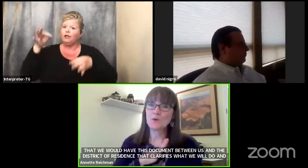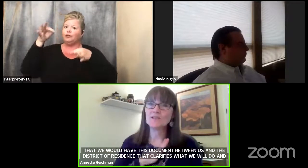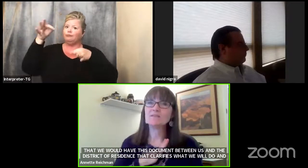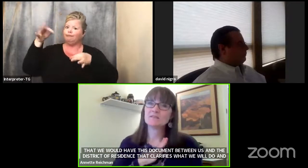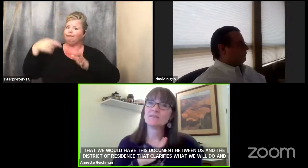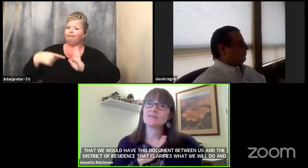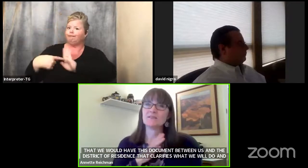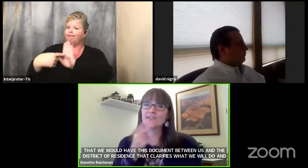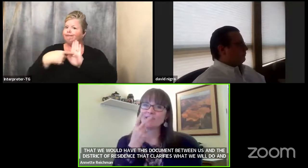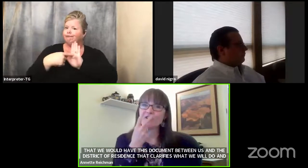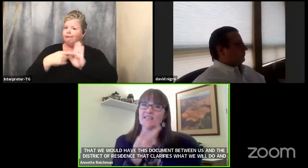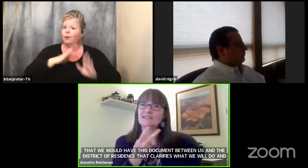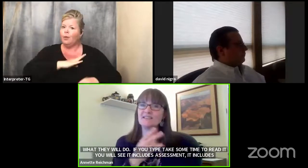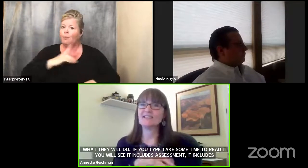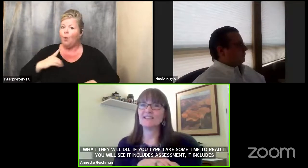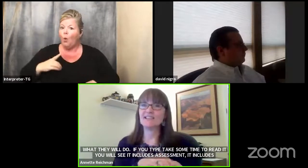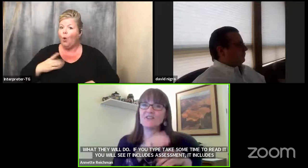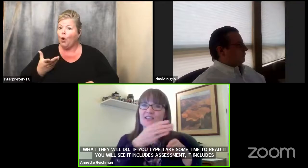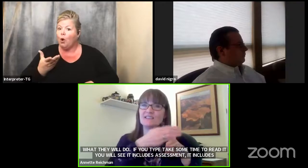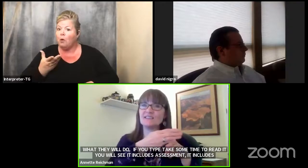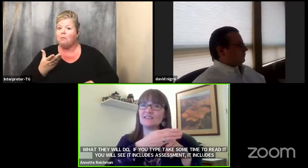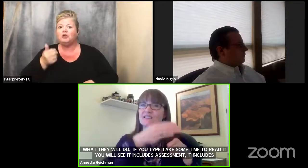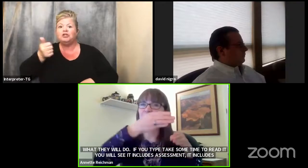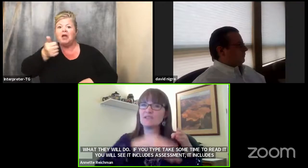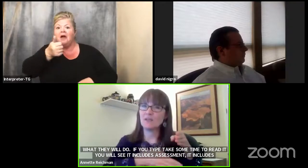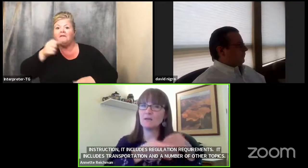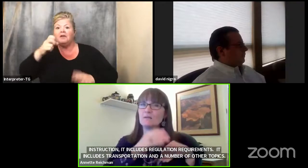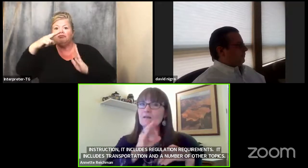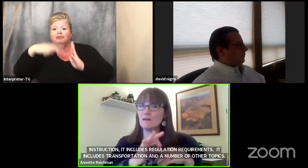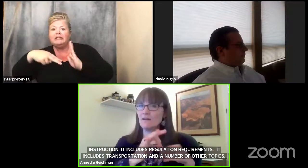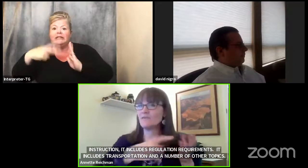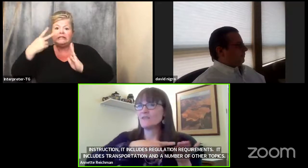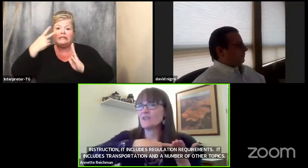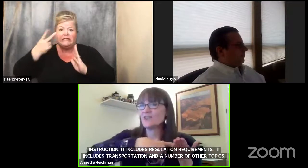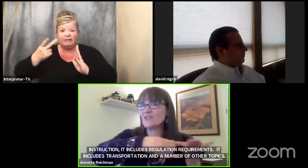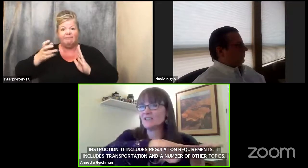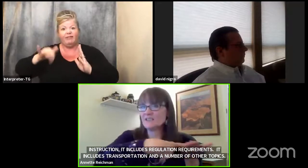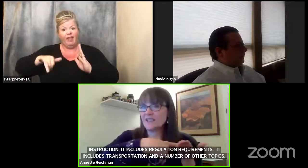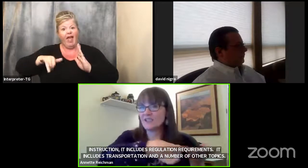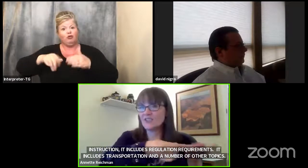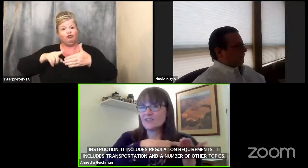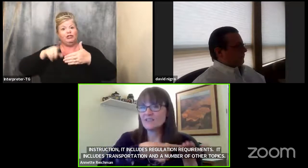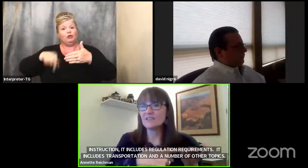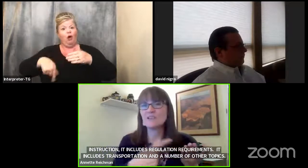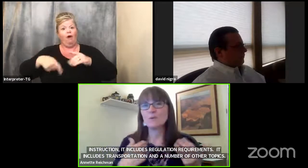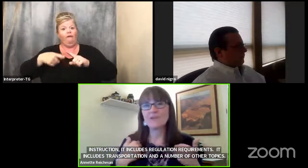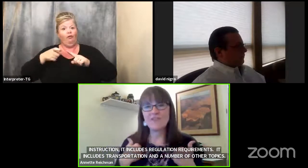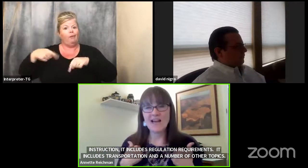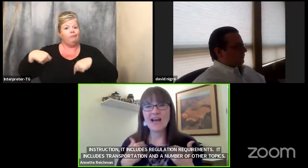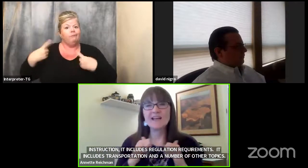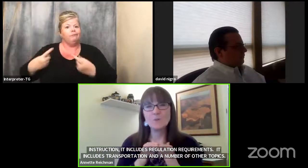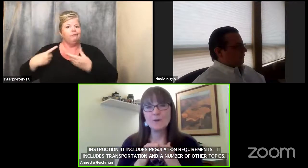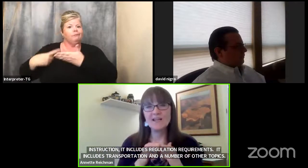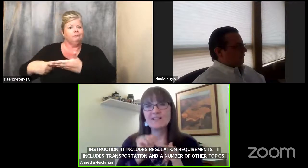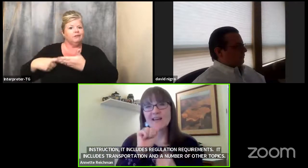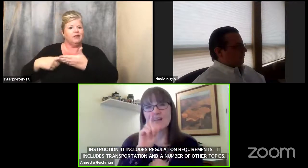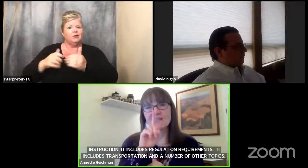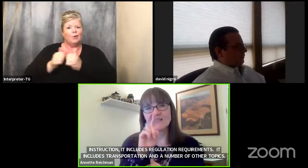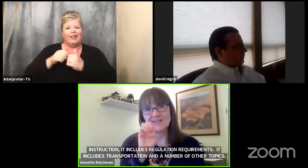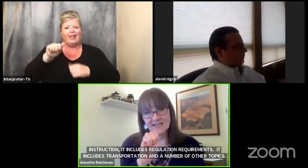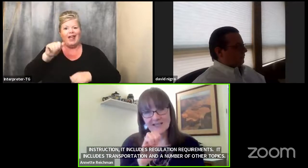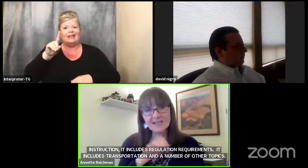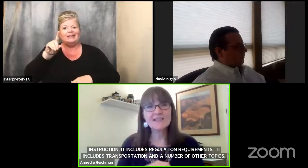the board, so that you can see this is the result of the discussions that we've had